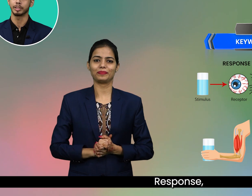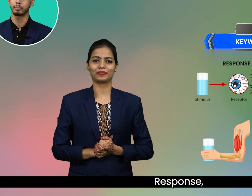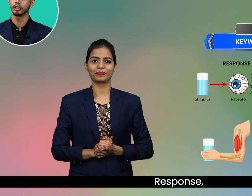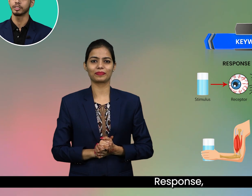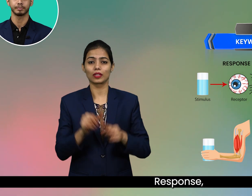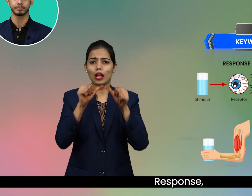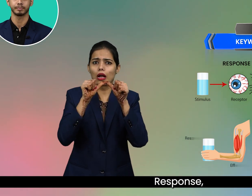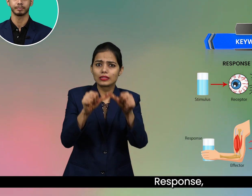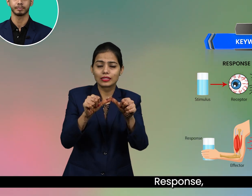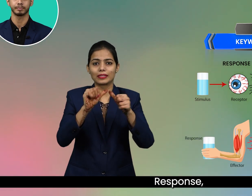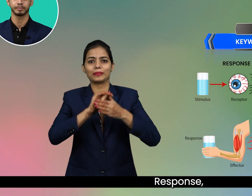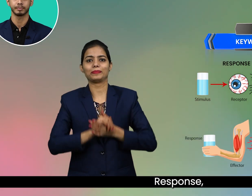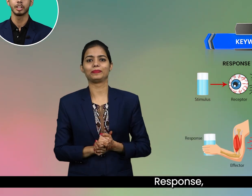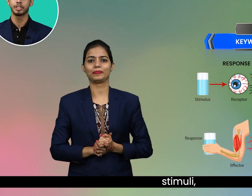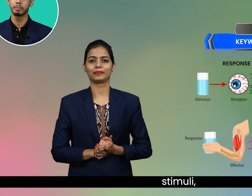response,